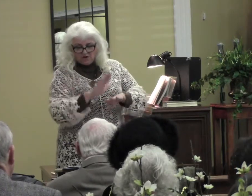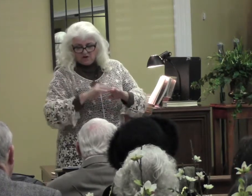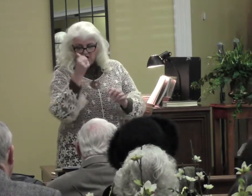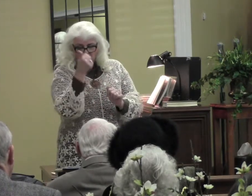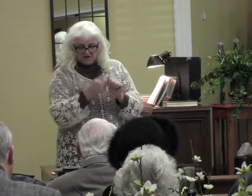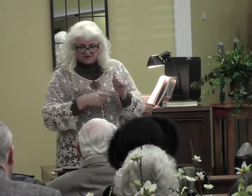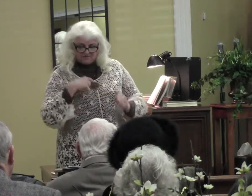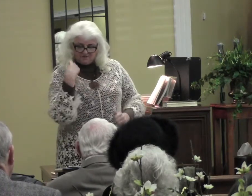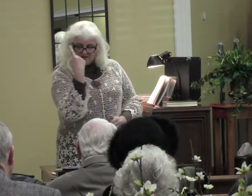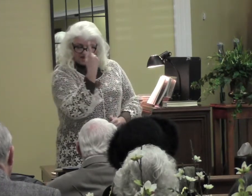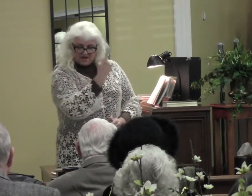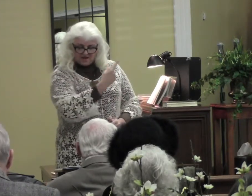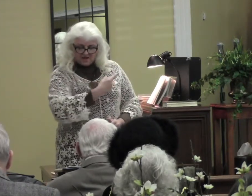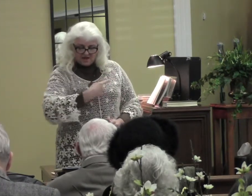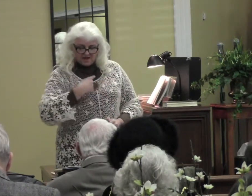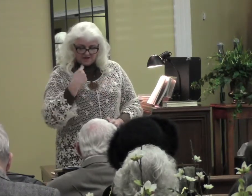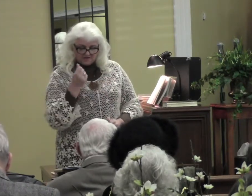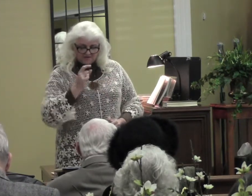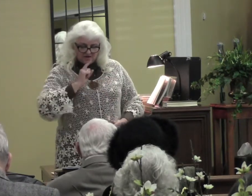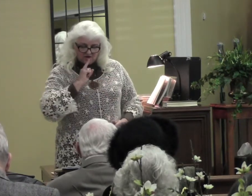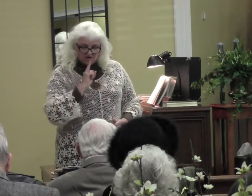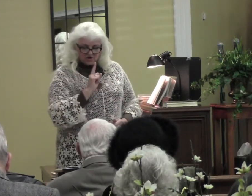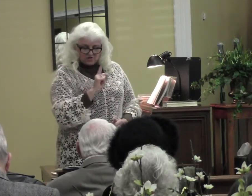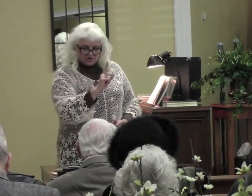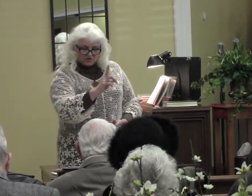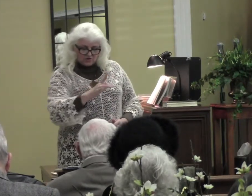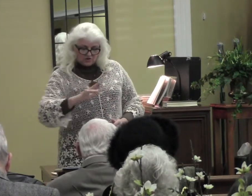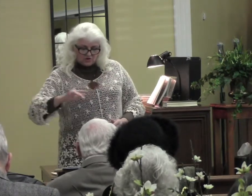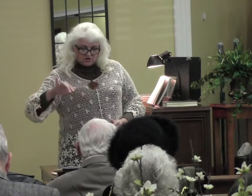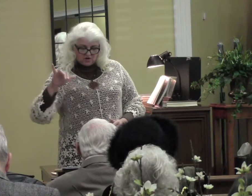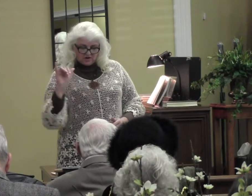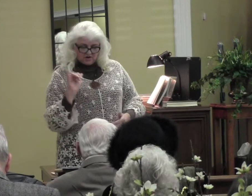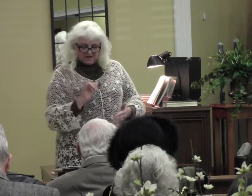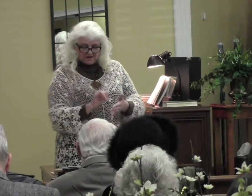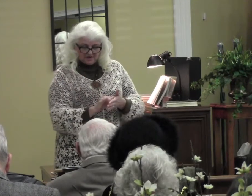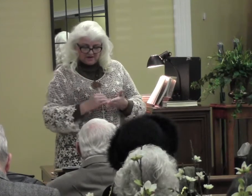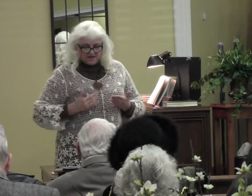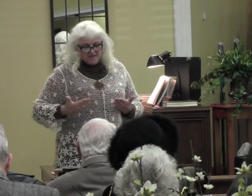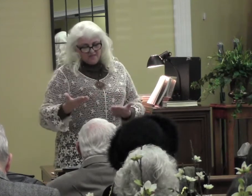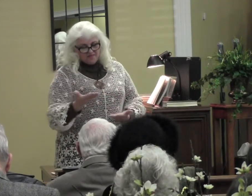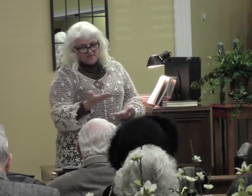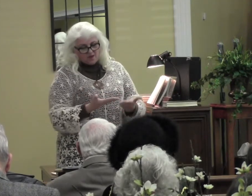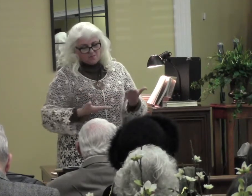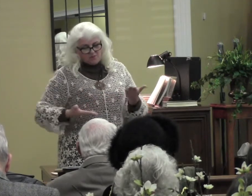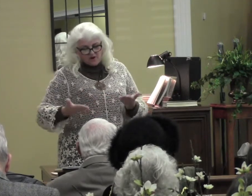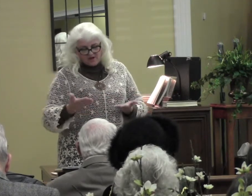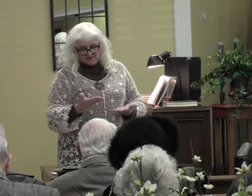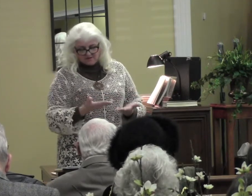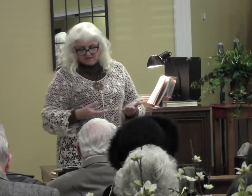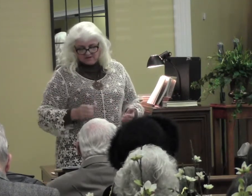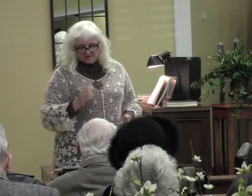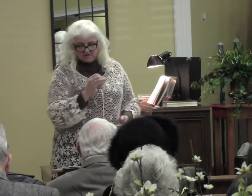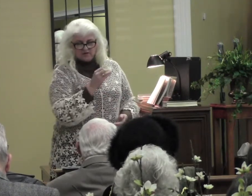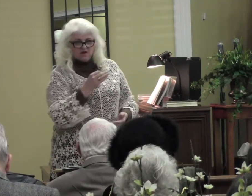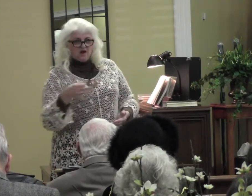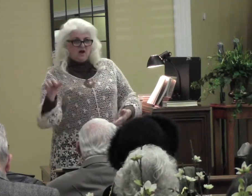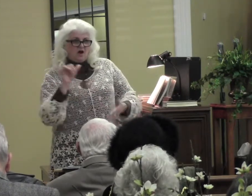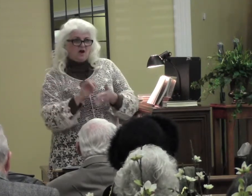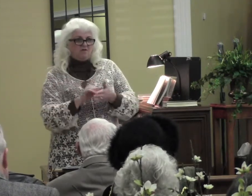on each face. Surely the presence of